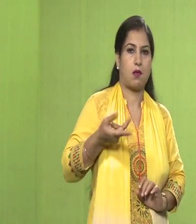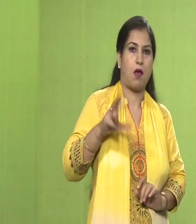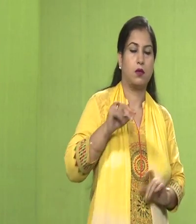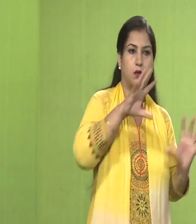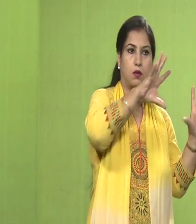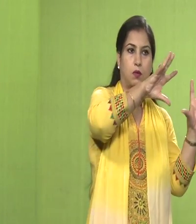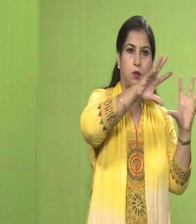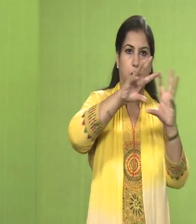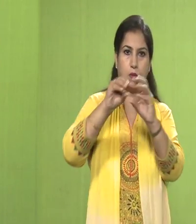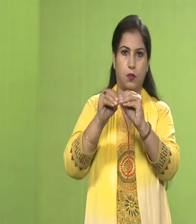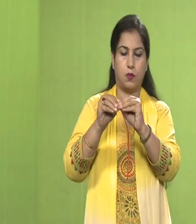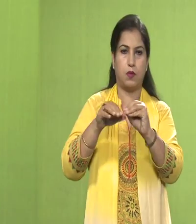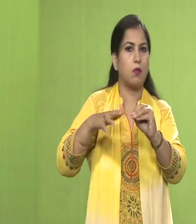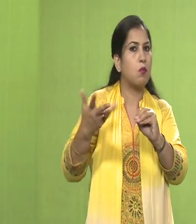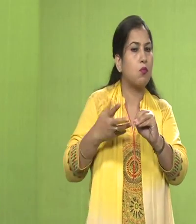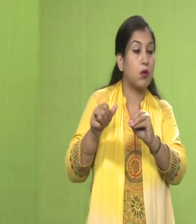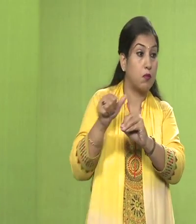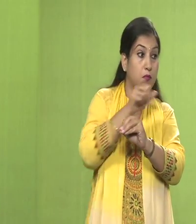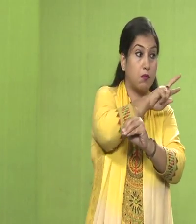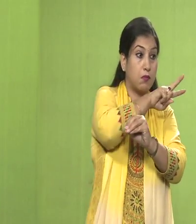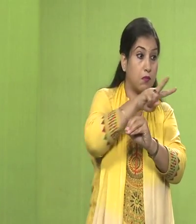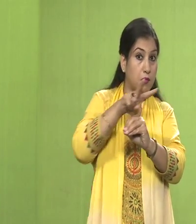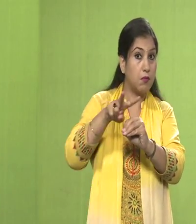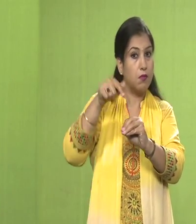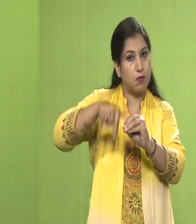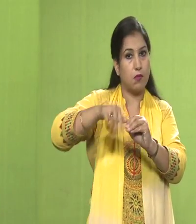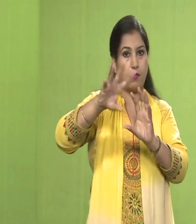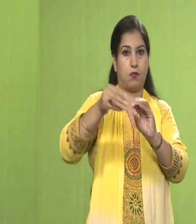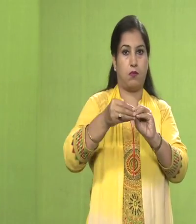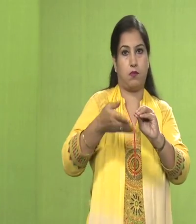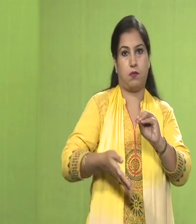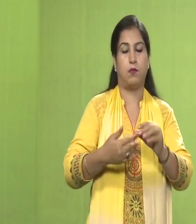quickly summarize what we have learned in this video so far.